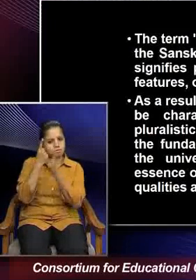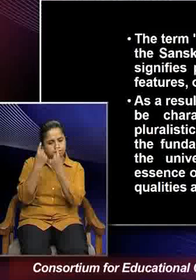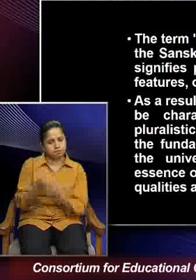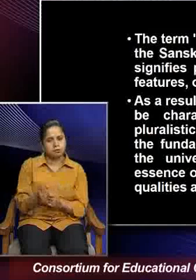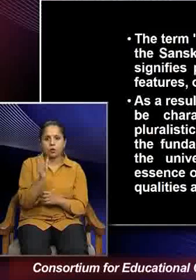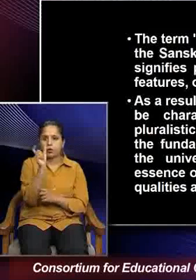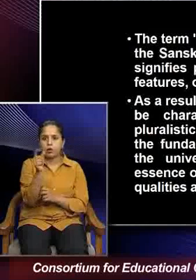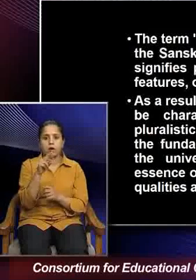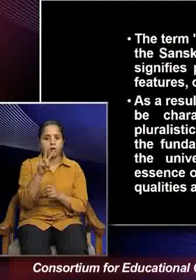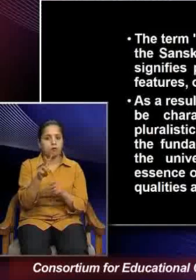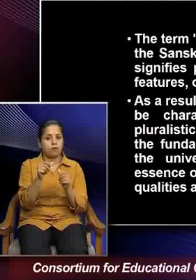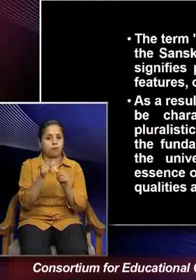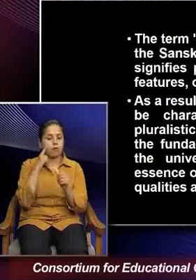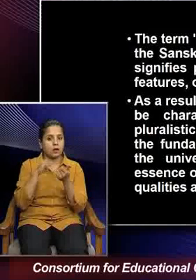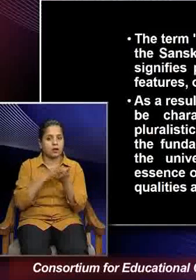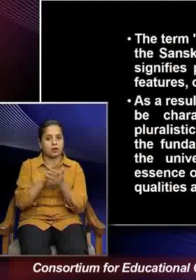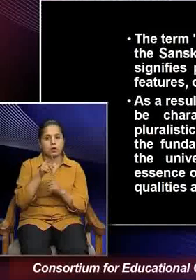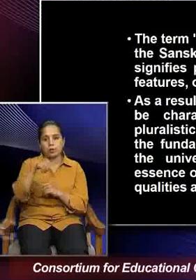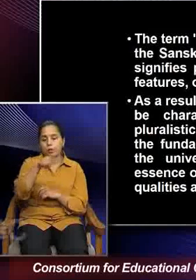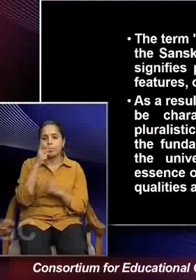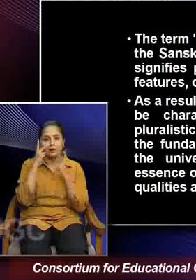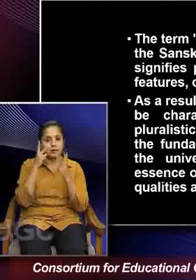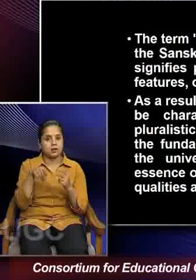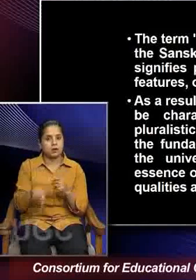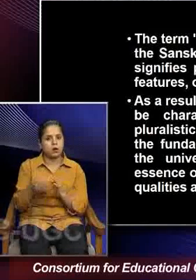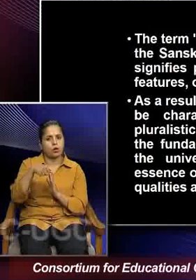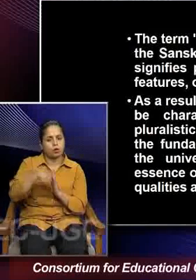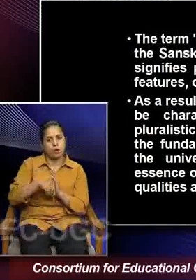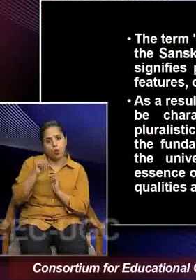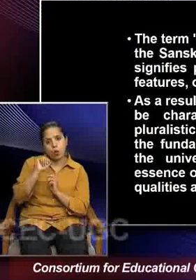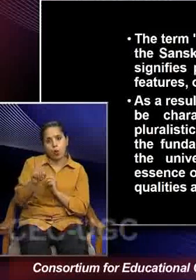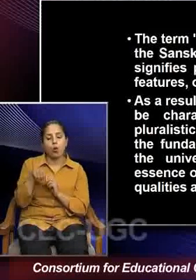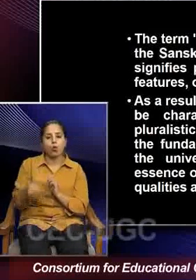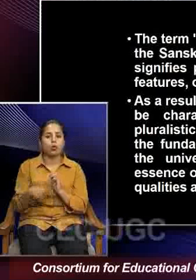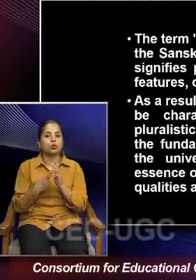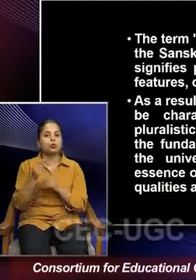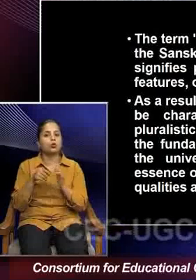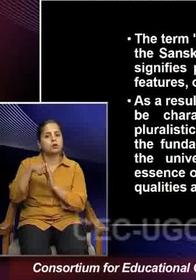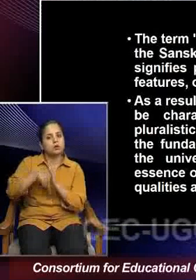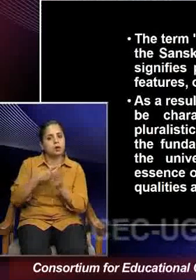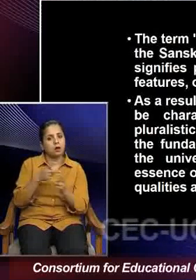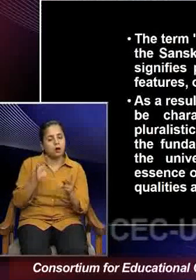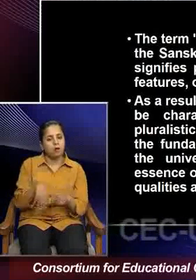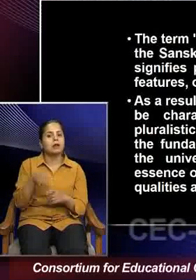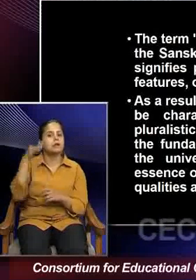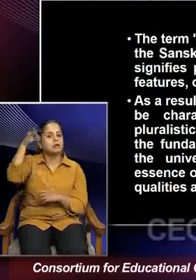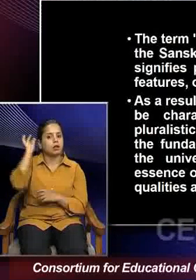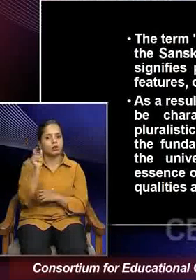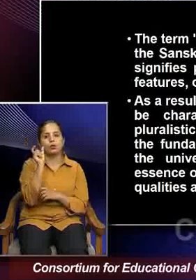term Vaiśeṣika, then you will see that the roots of the term Vaiśeṣika lies in the Sanskrit